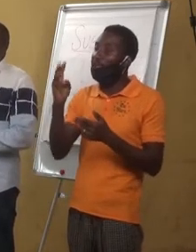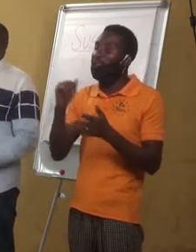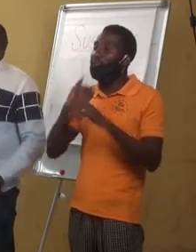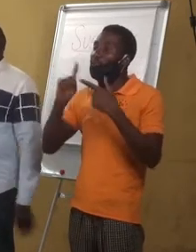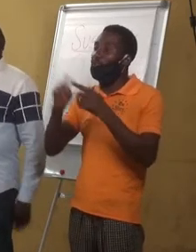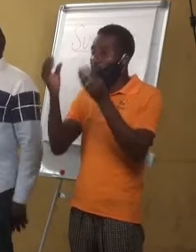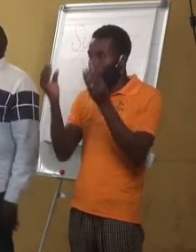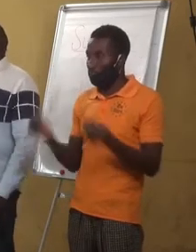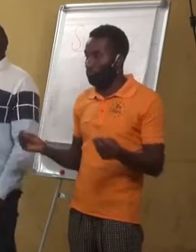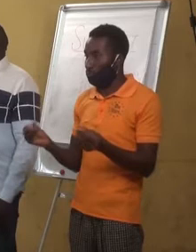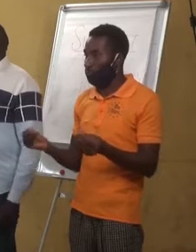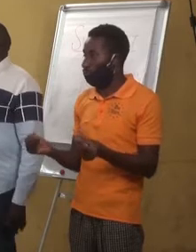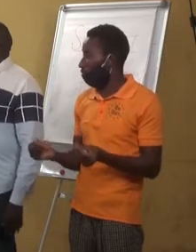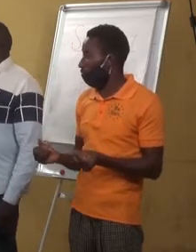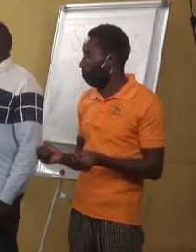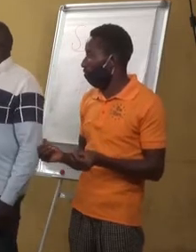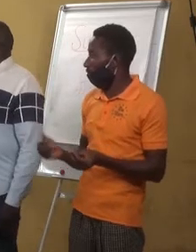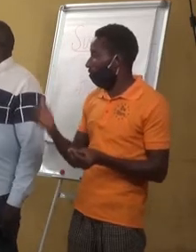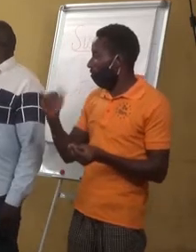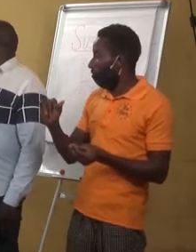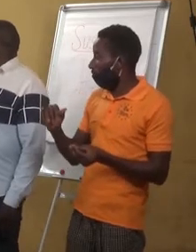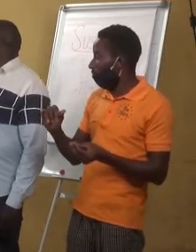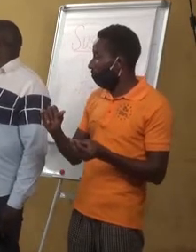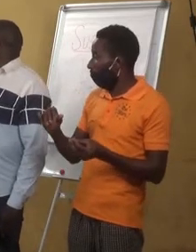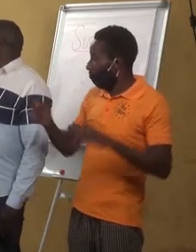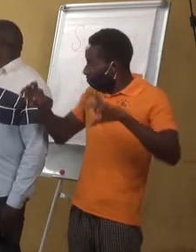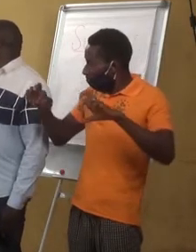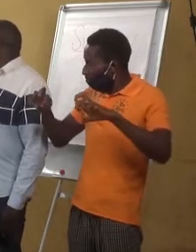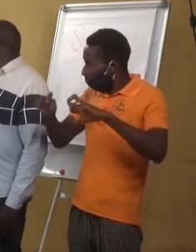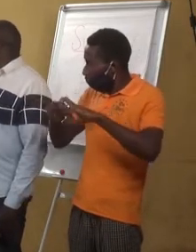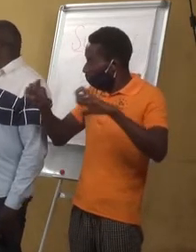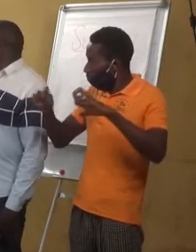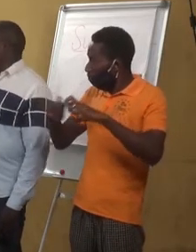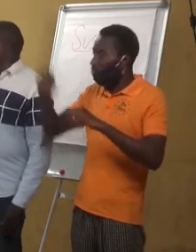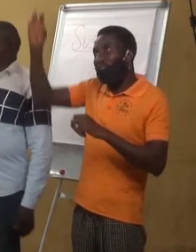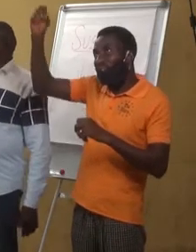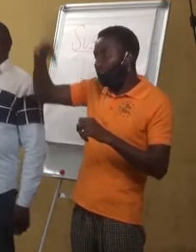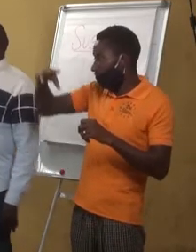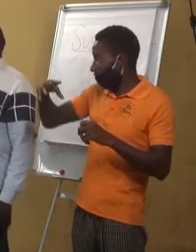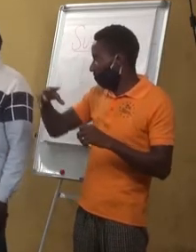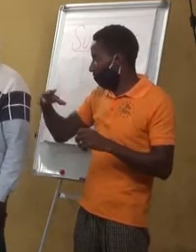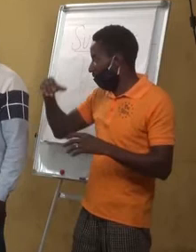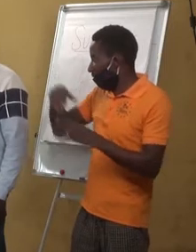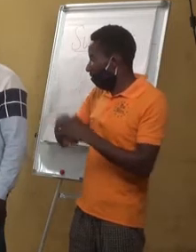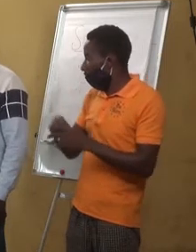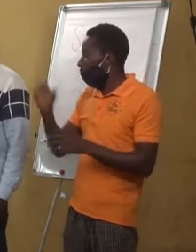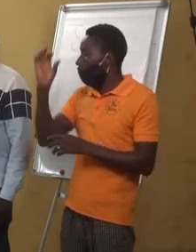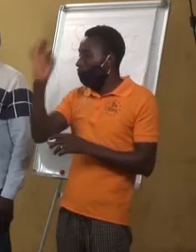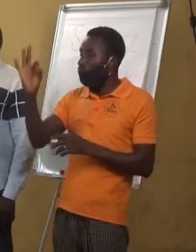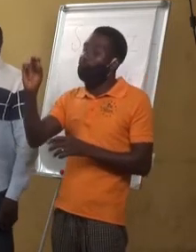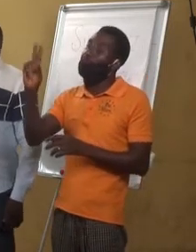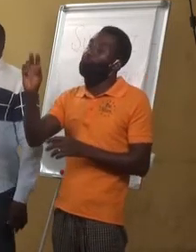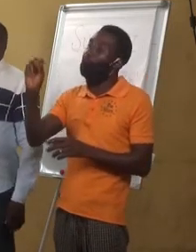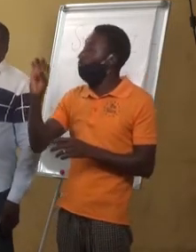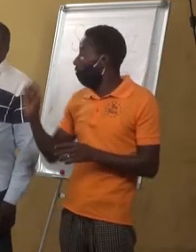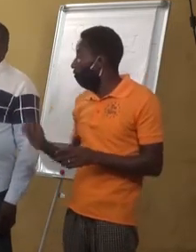going to dissolve. Now, they conduct electricity in fused or molten state as well as in solution.